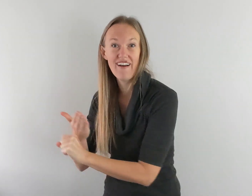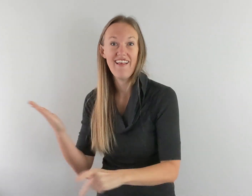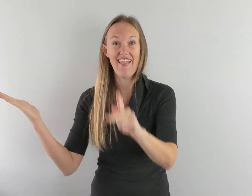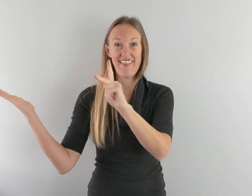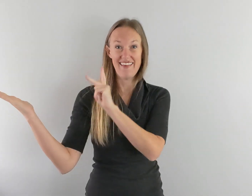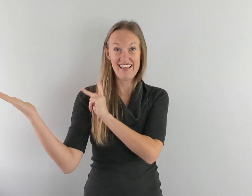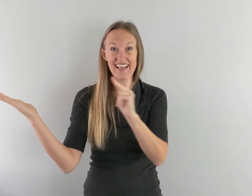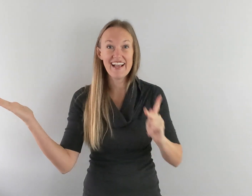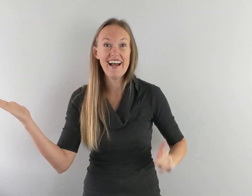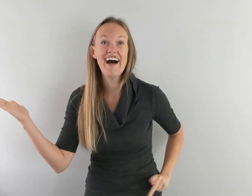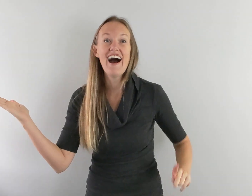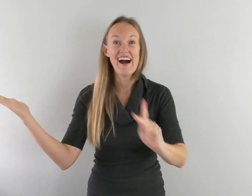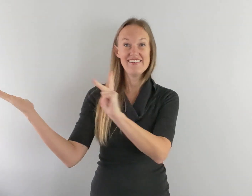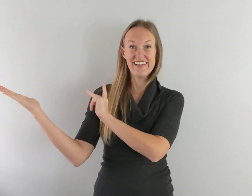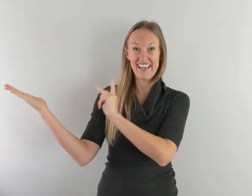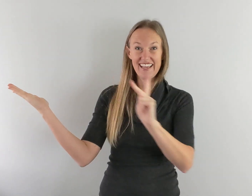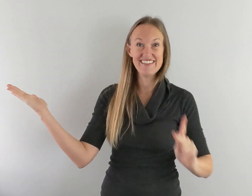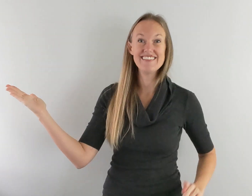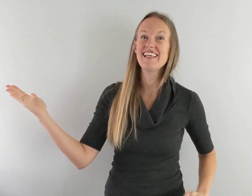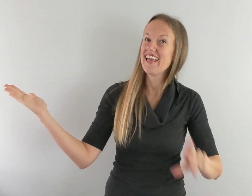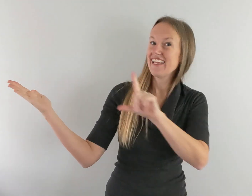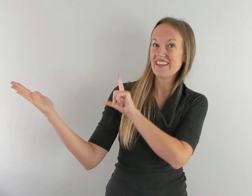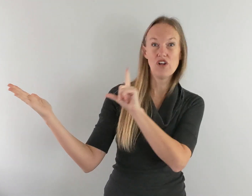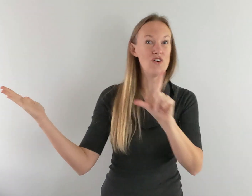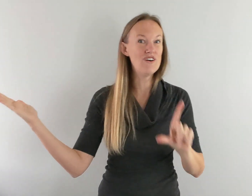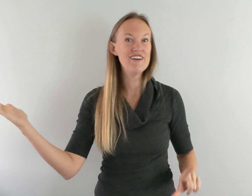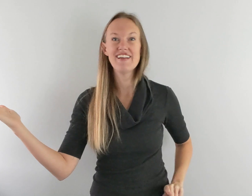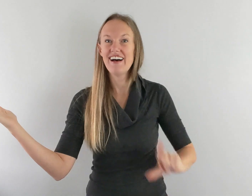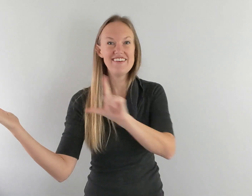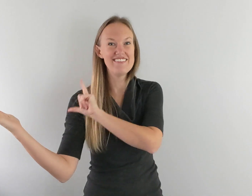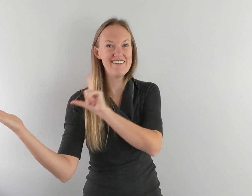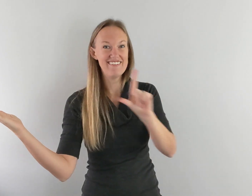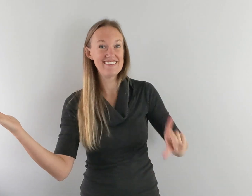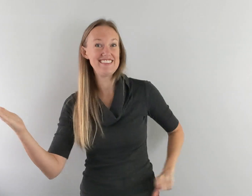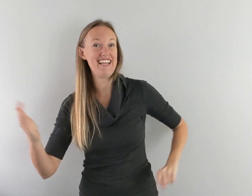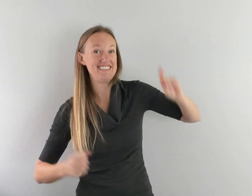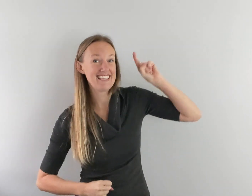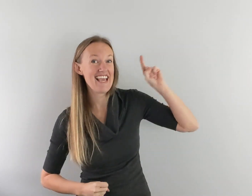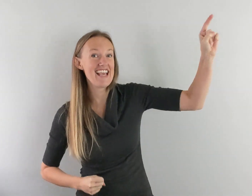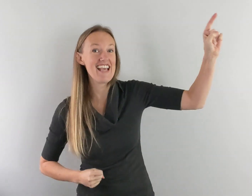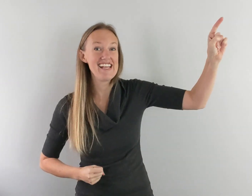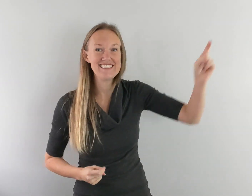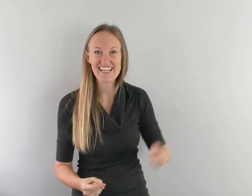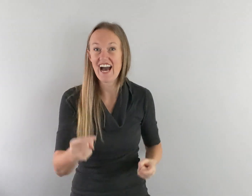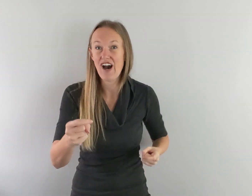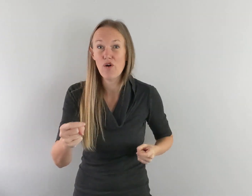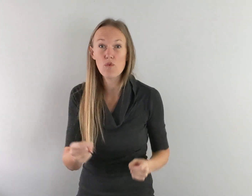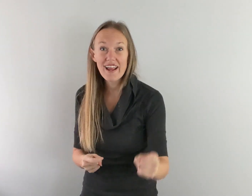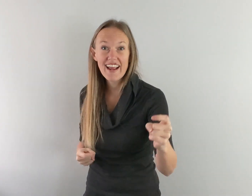born, the King of Kings and Lord of Lords. Yes, He shall